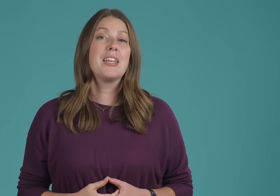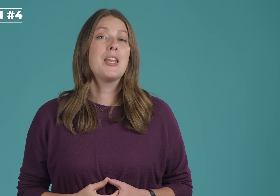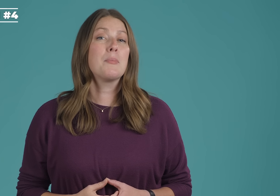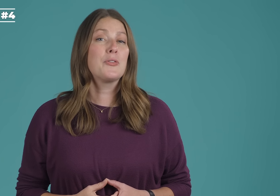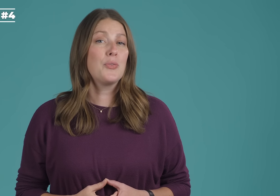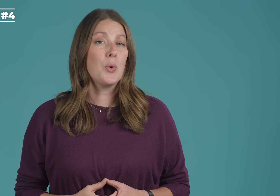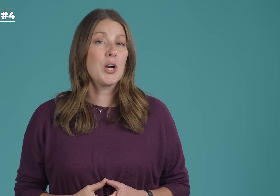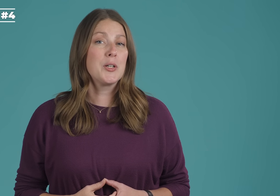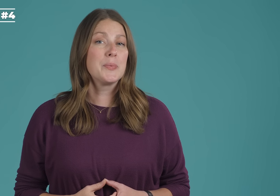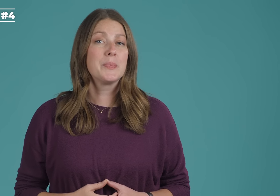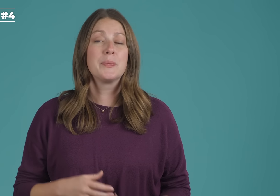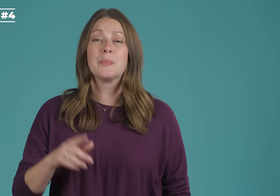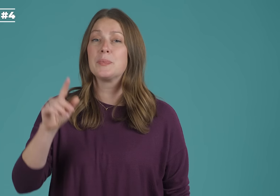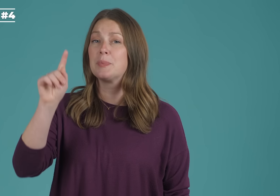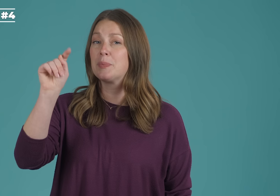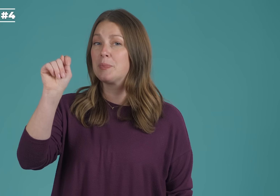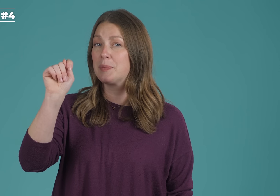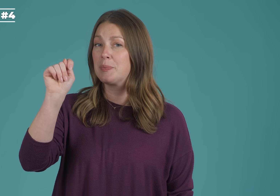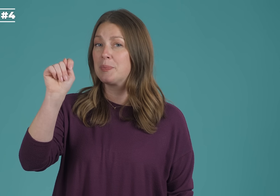Number 4.